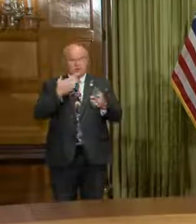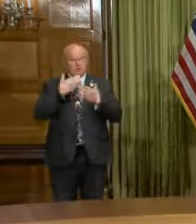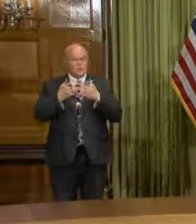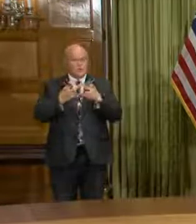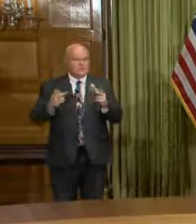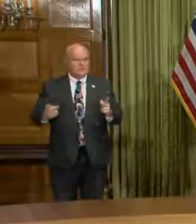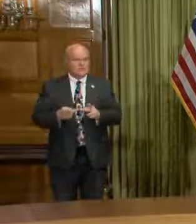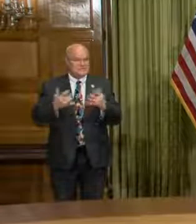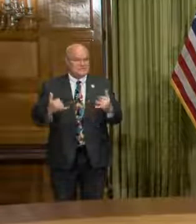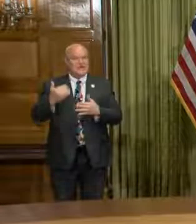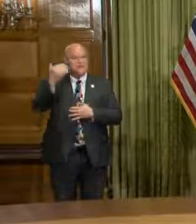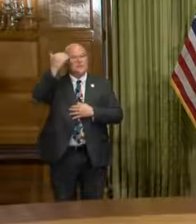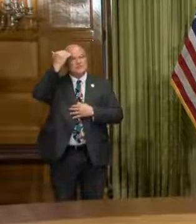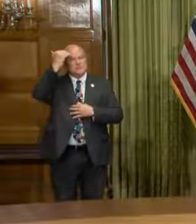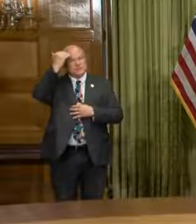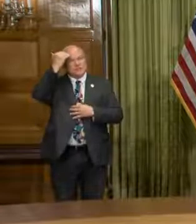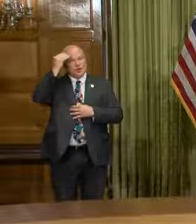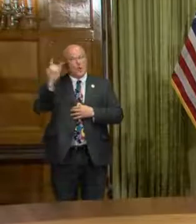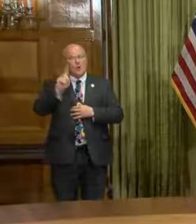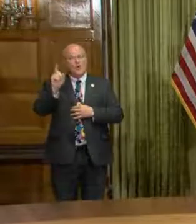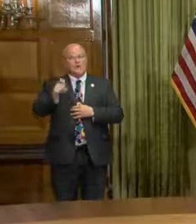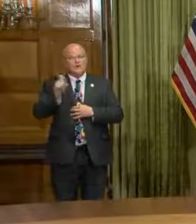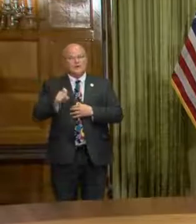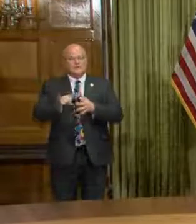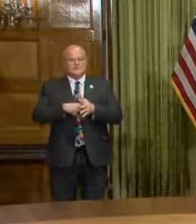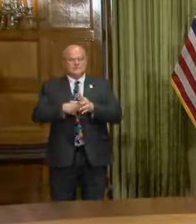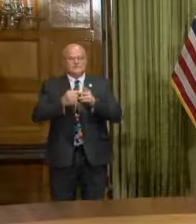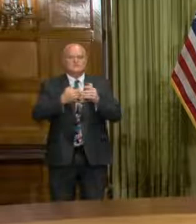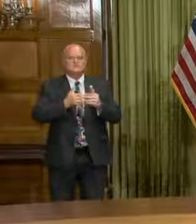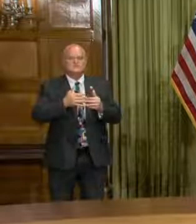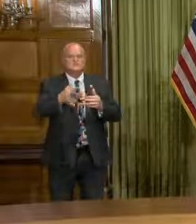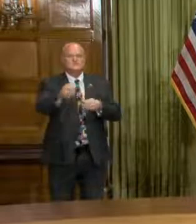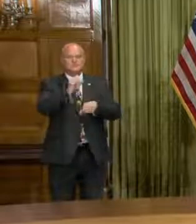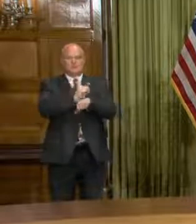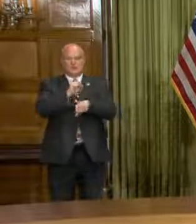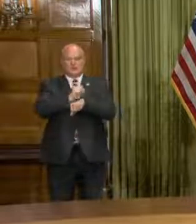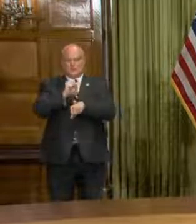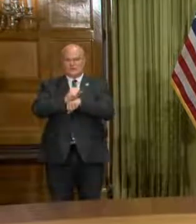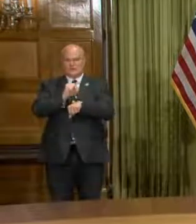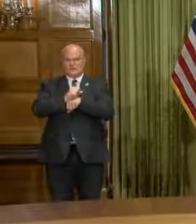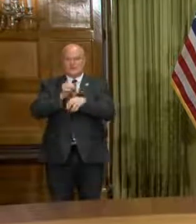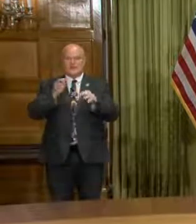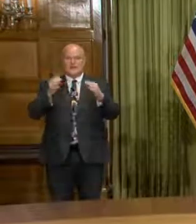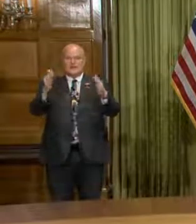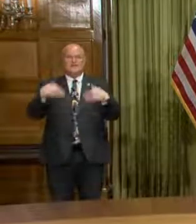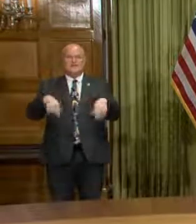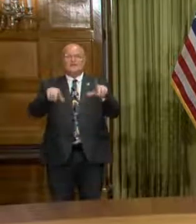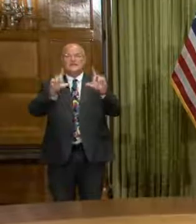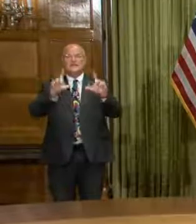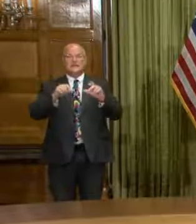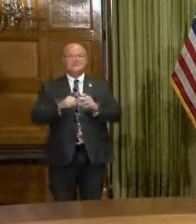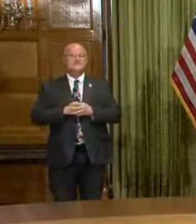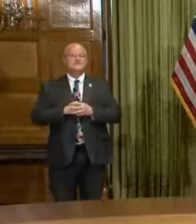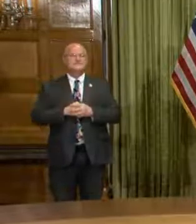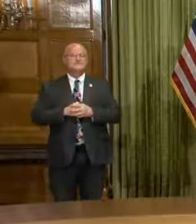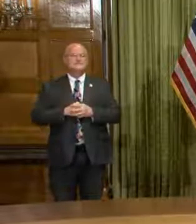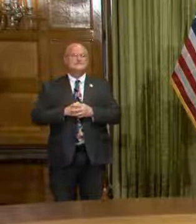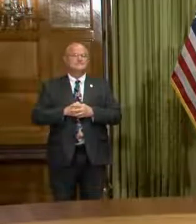good position to know where we need to launch from and what we need to work on. And if you go to the next